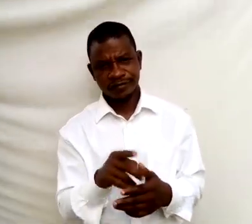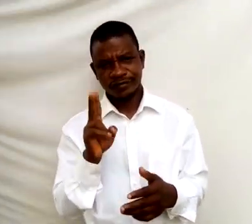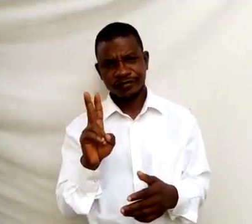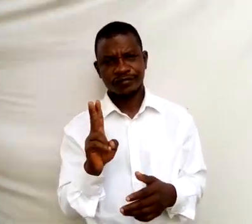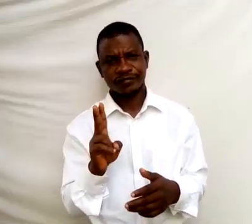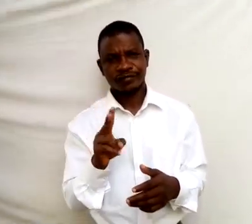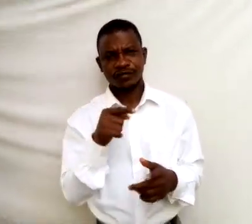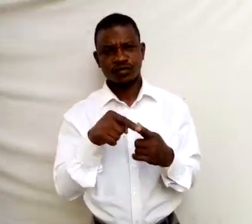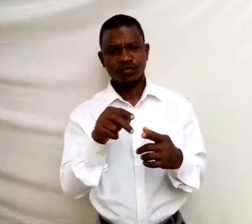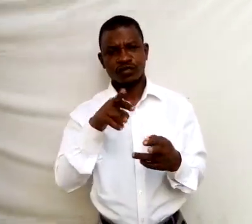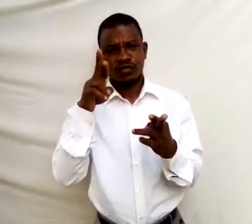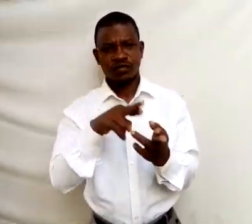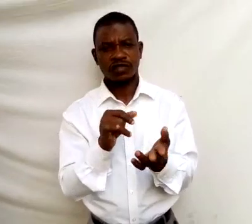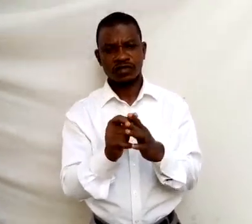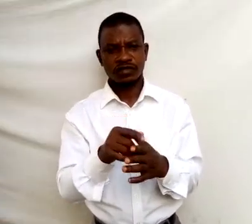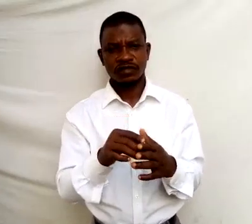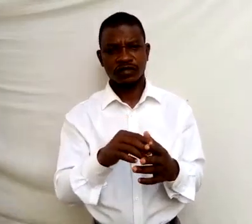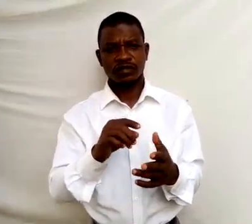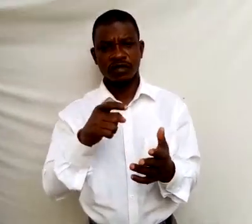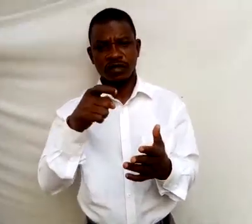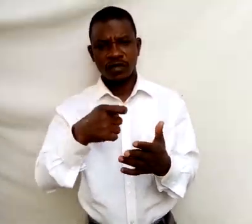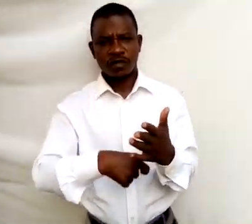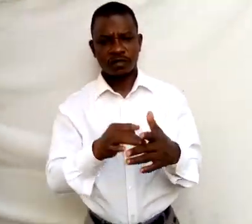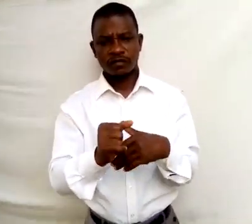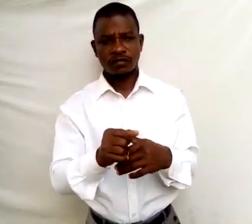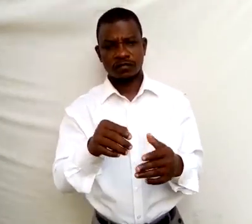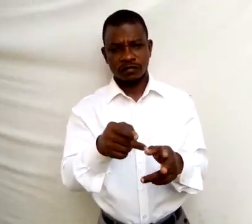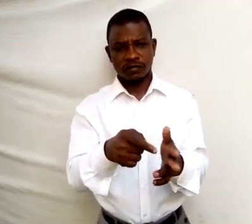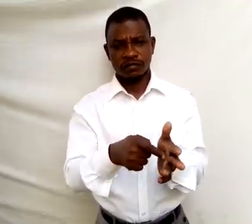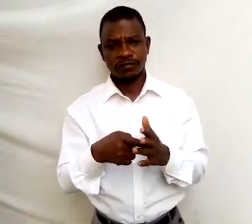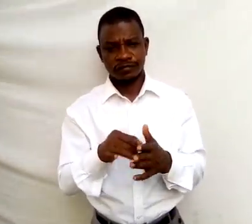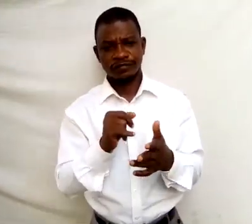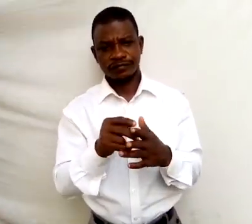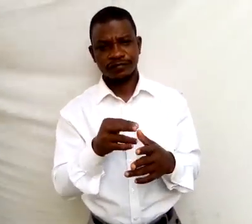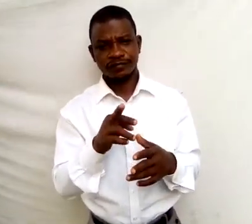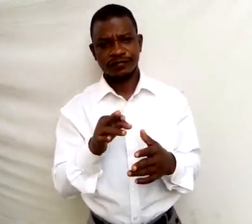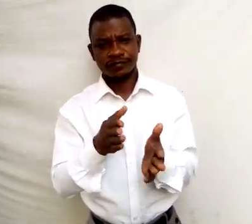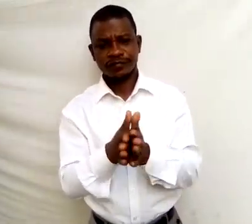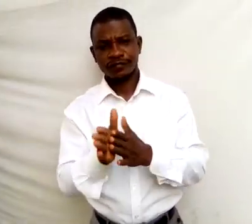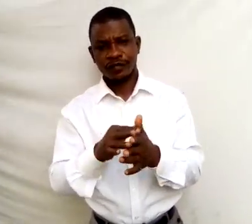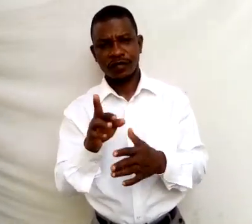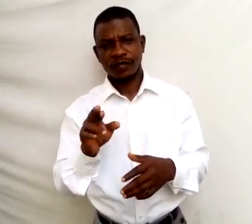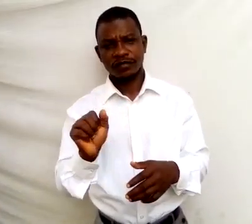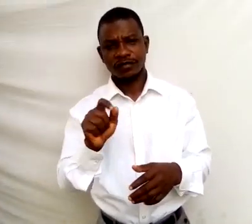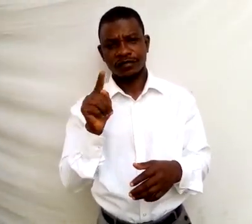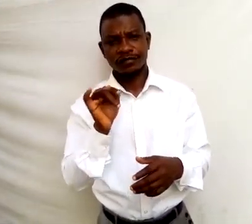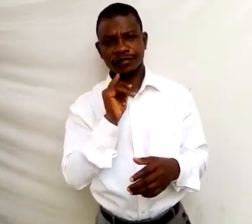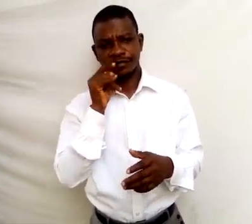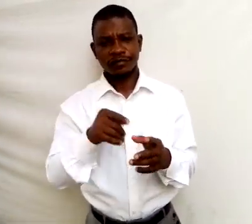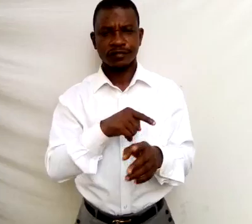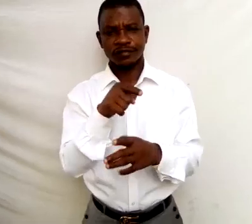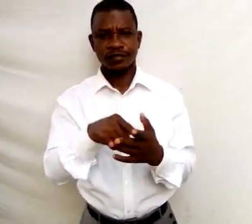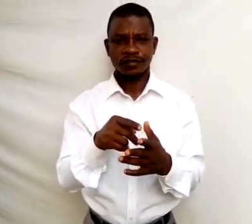To reduce the cost of borrowing, interest rate. During this period, there is low level